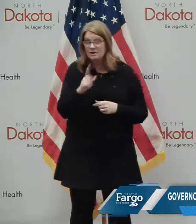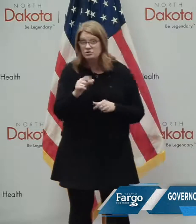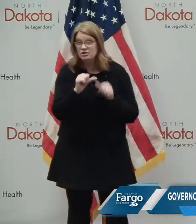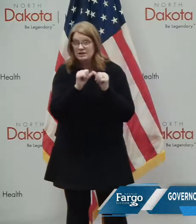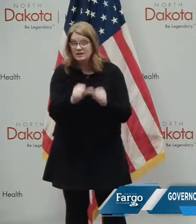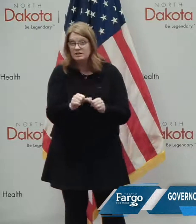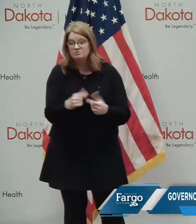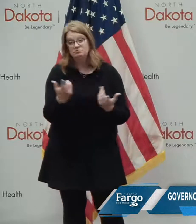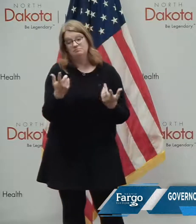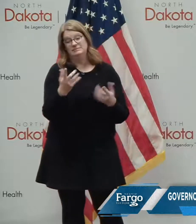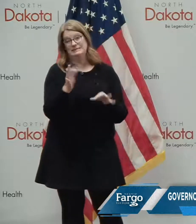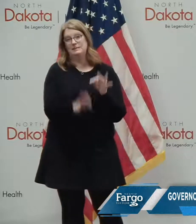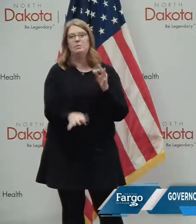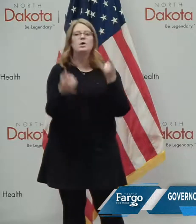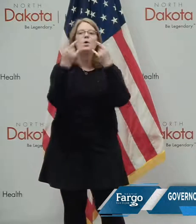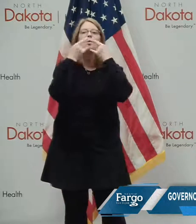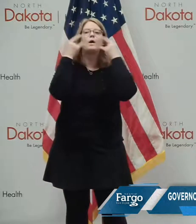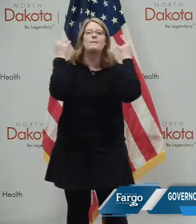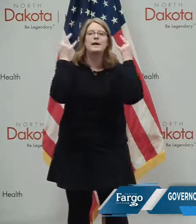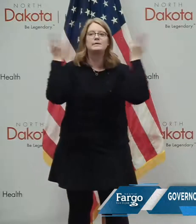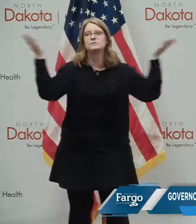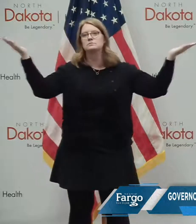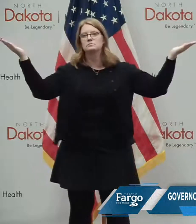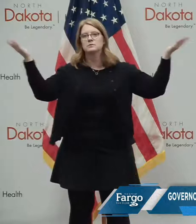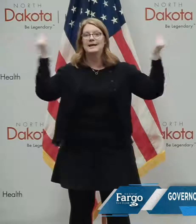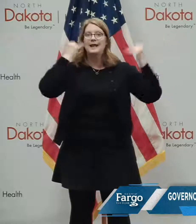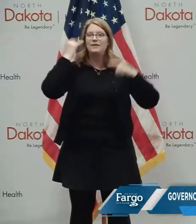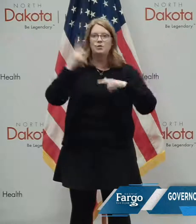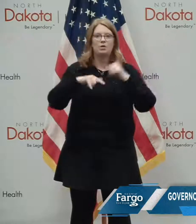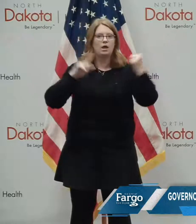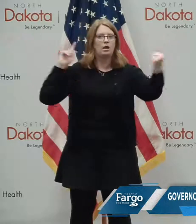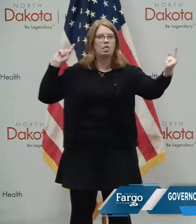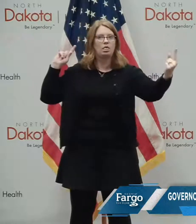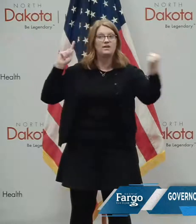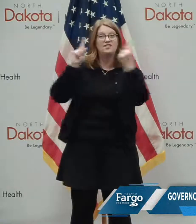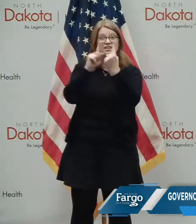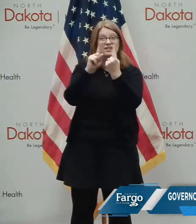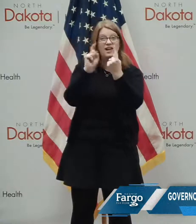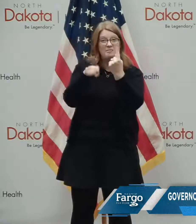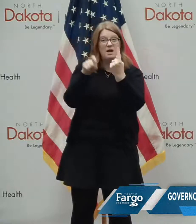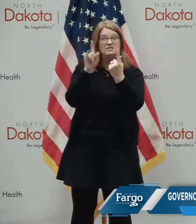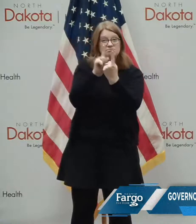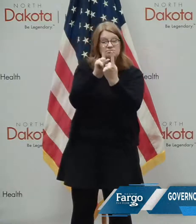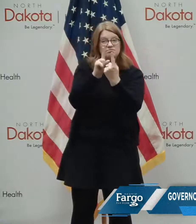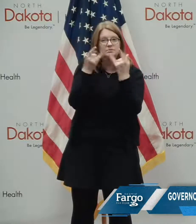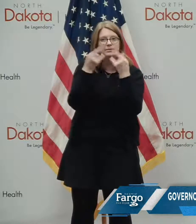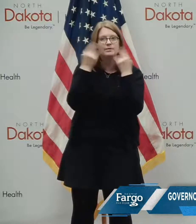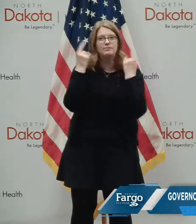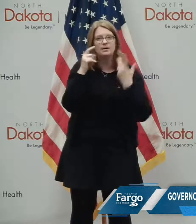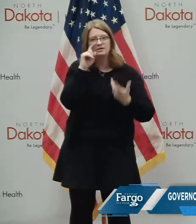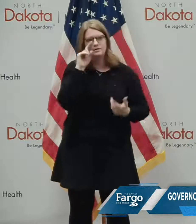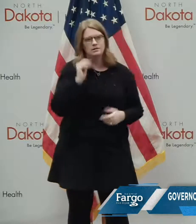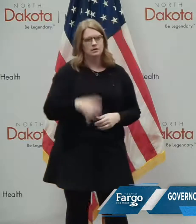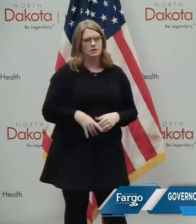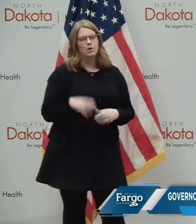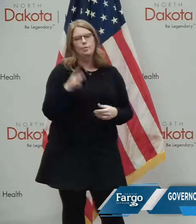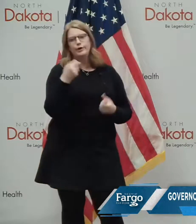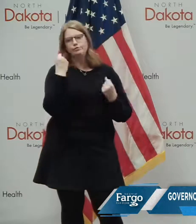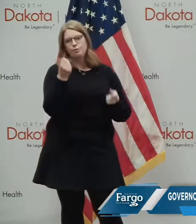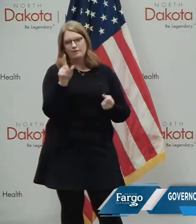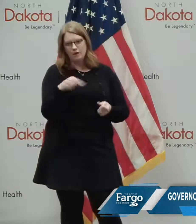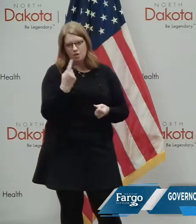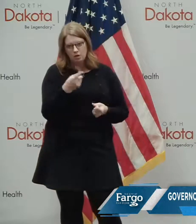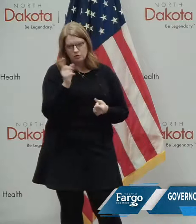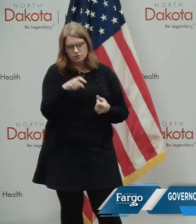simple. Just wear a mask when you're in a position where you can't socially distance. Because it's not, like they're not going to ask you, were you wearing a mask in your car when you're driving by